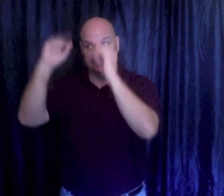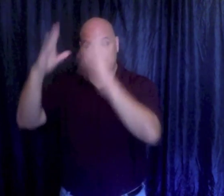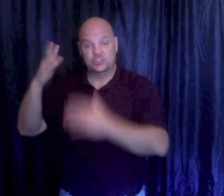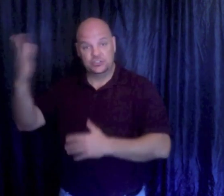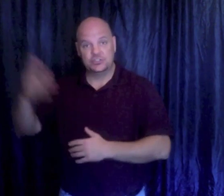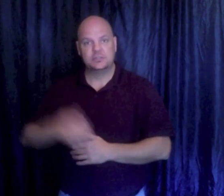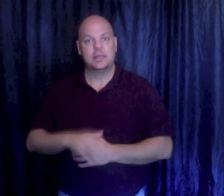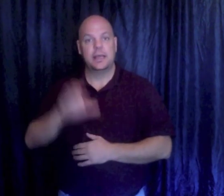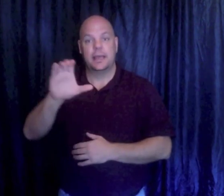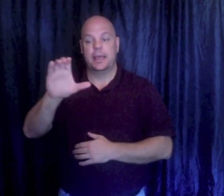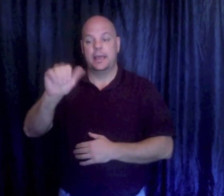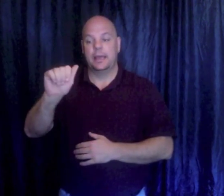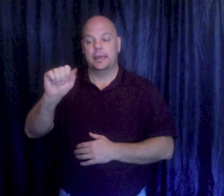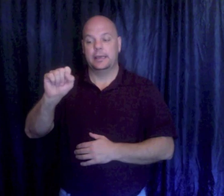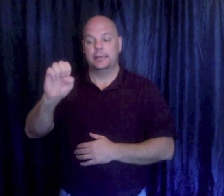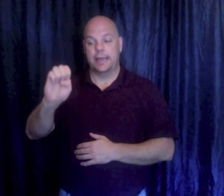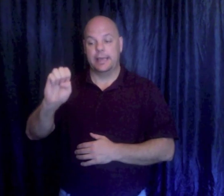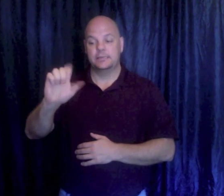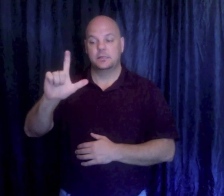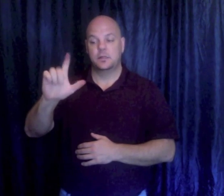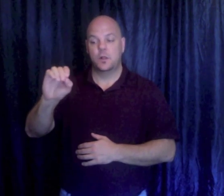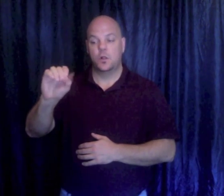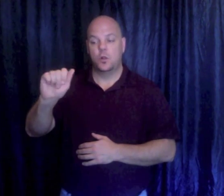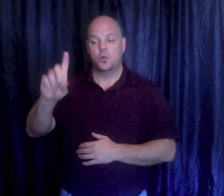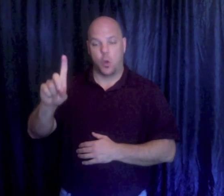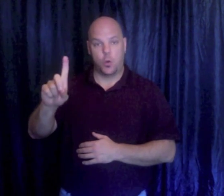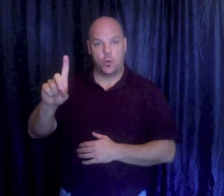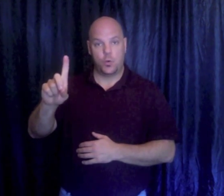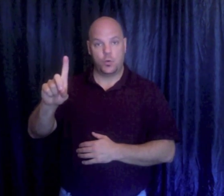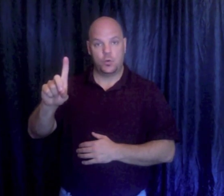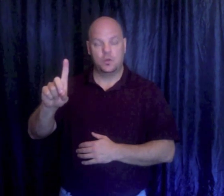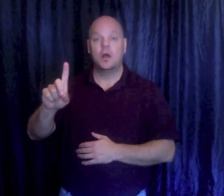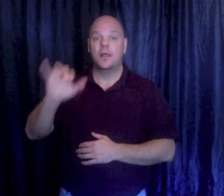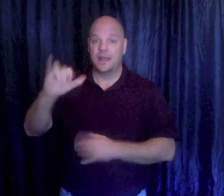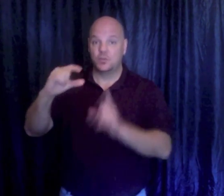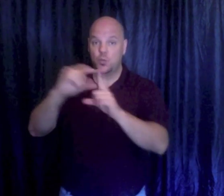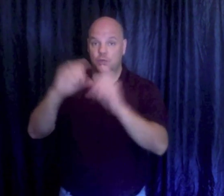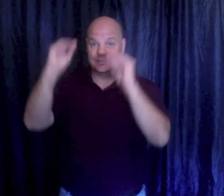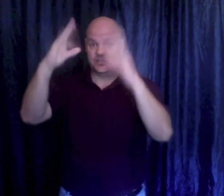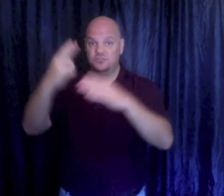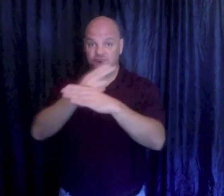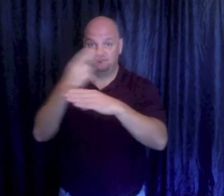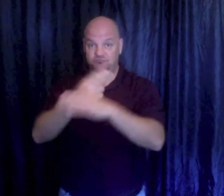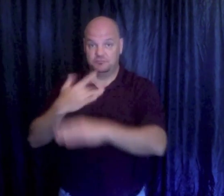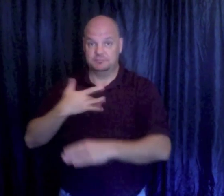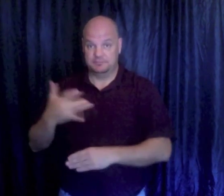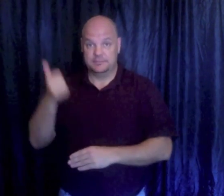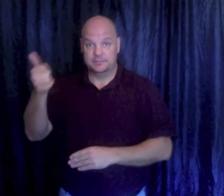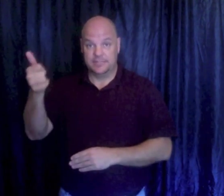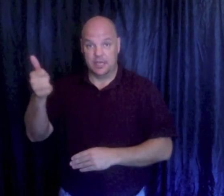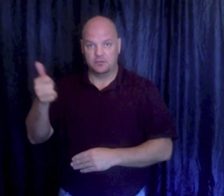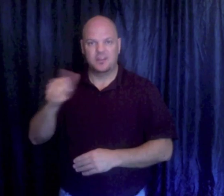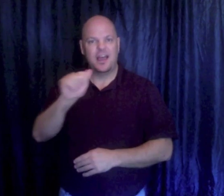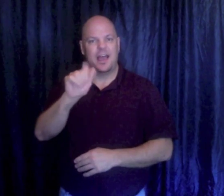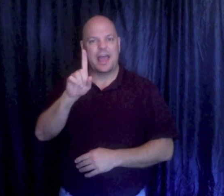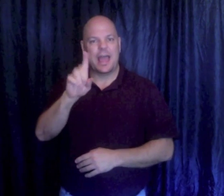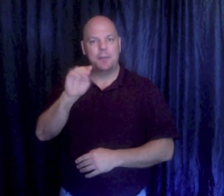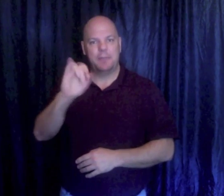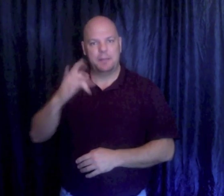caseload. Teachers, if you can use the word that teachers use and administrators use and schools use, that's a big